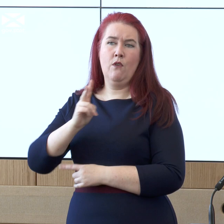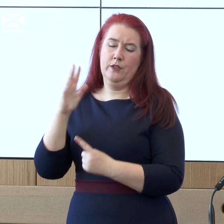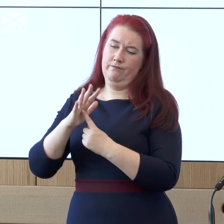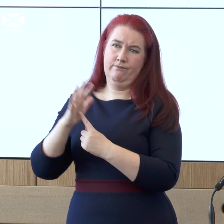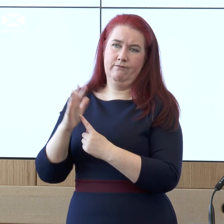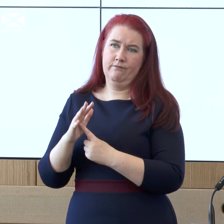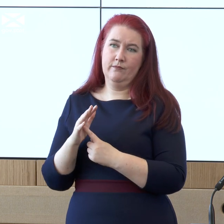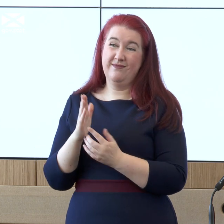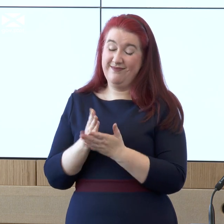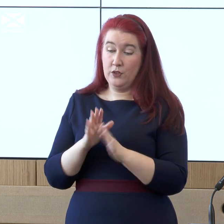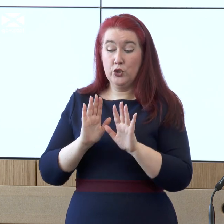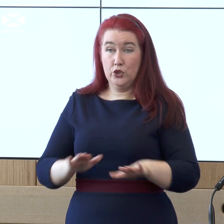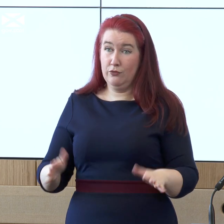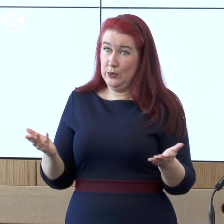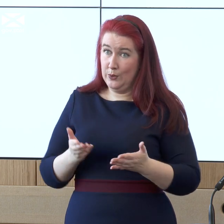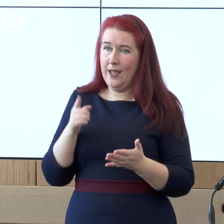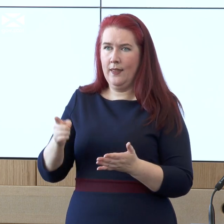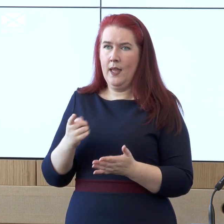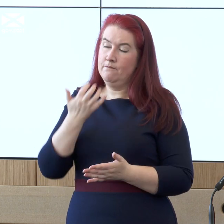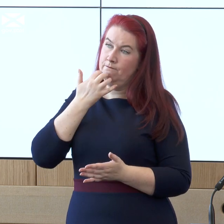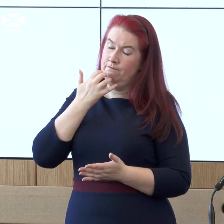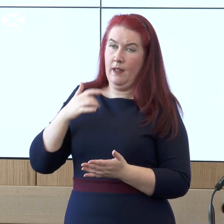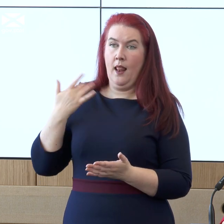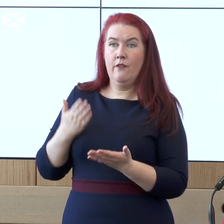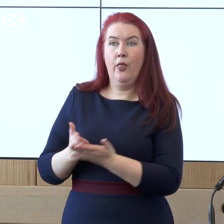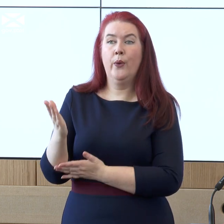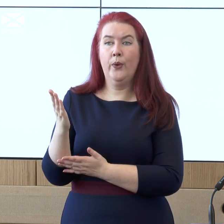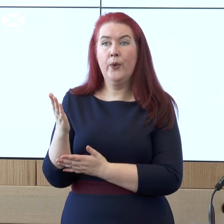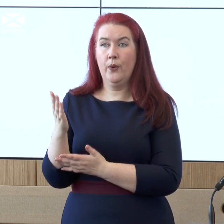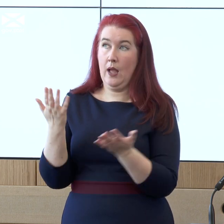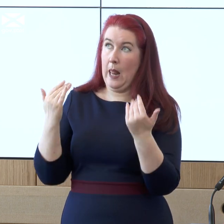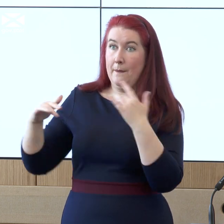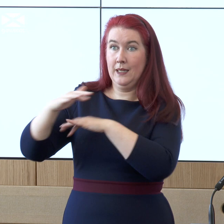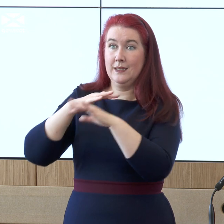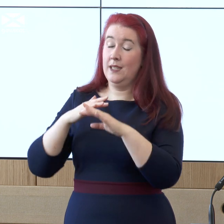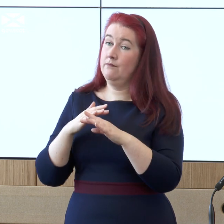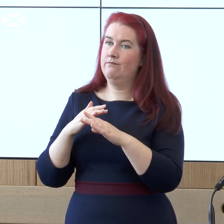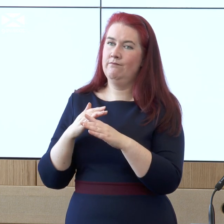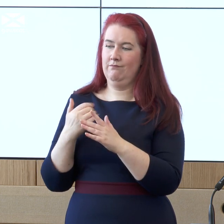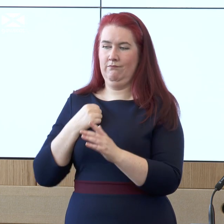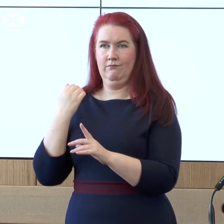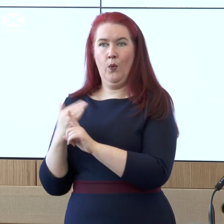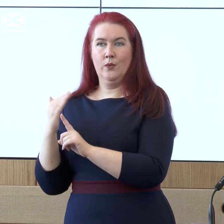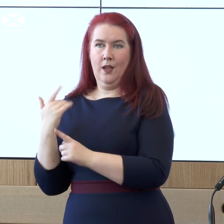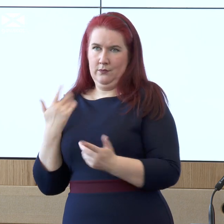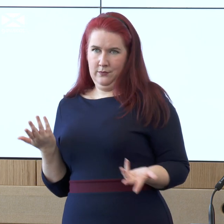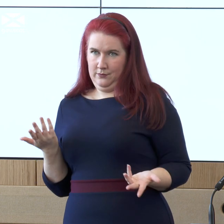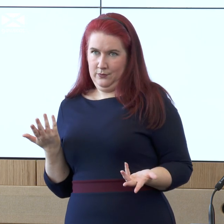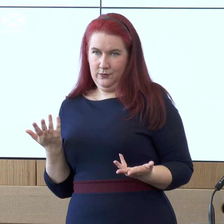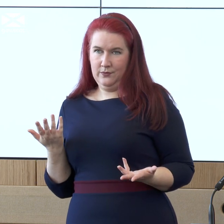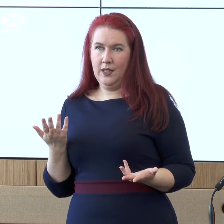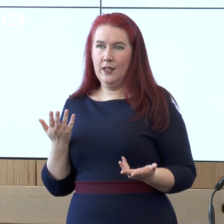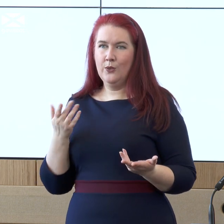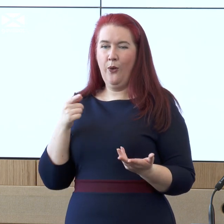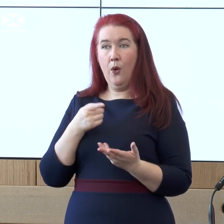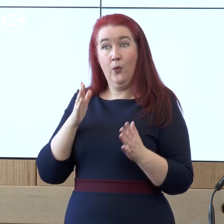Particularly children today will live with the impact of the climate crisis in a way that the rest of us will not. And therefore, we need to listen